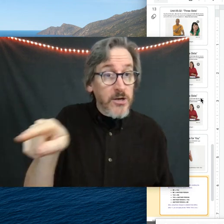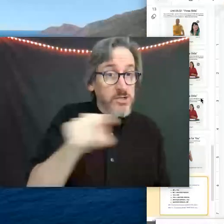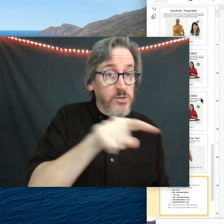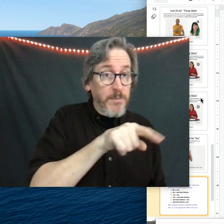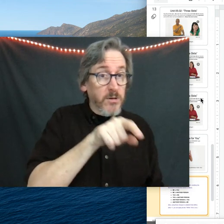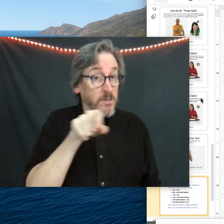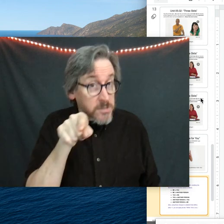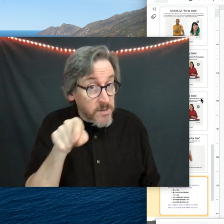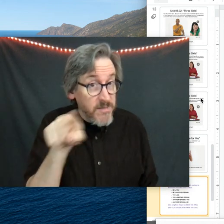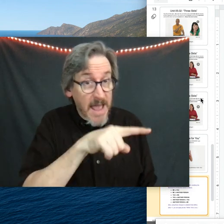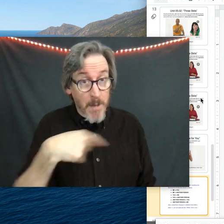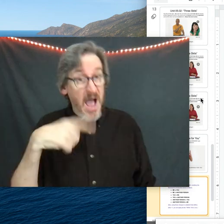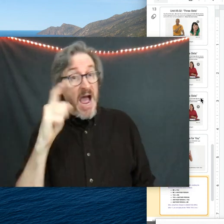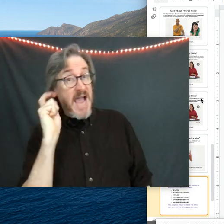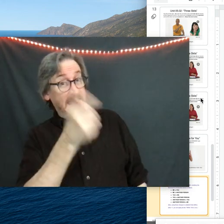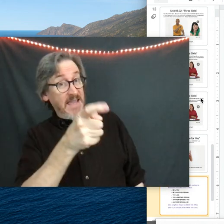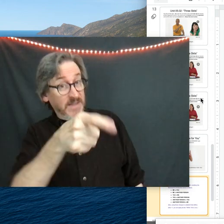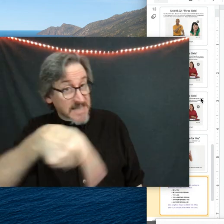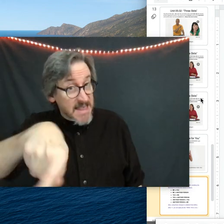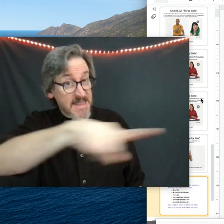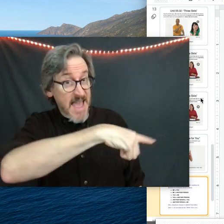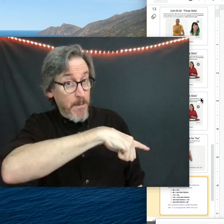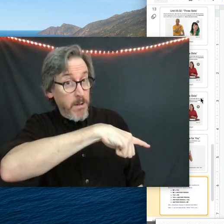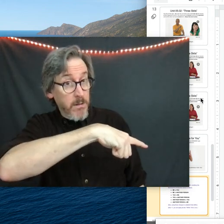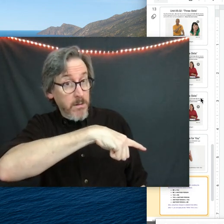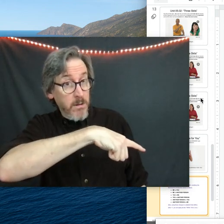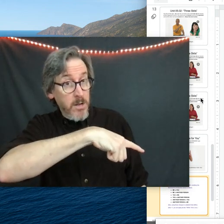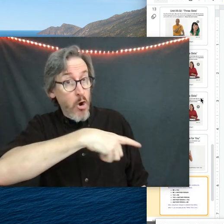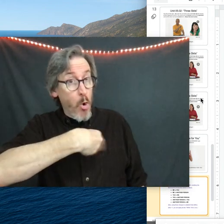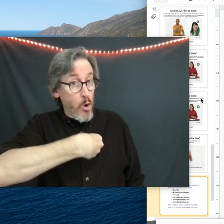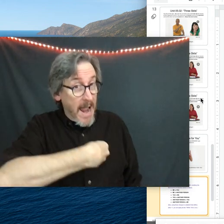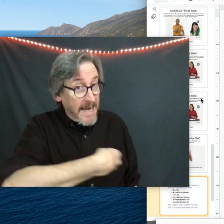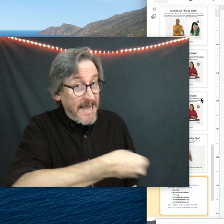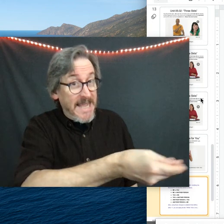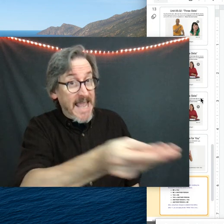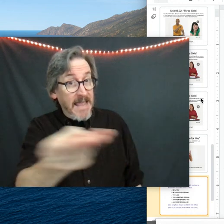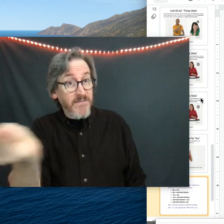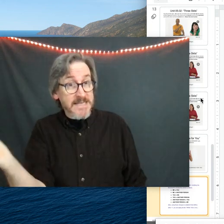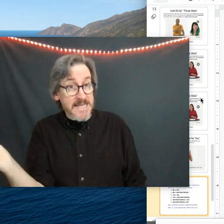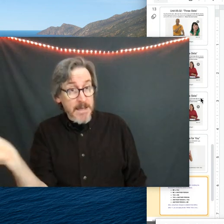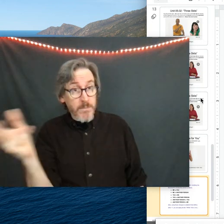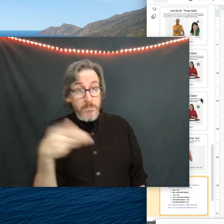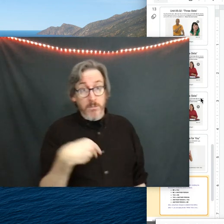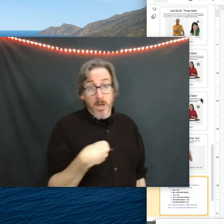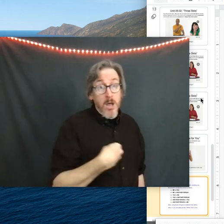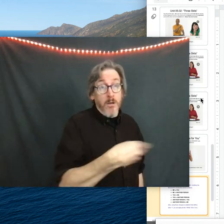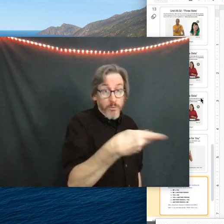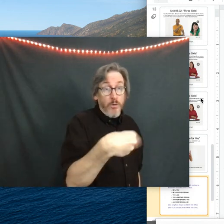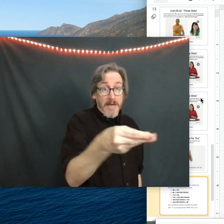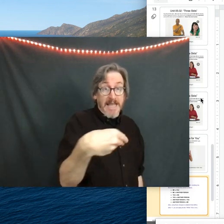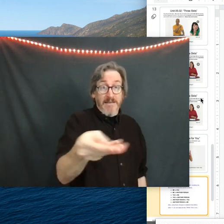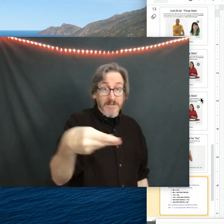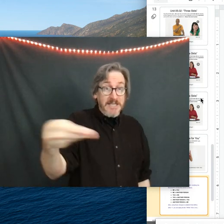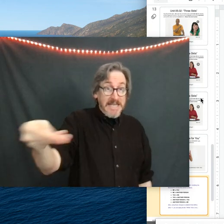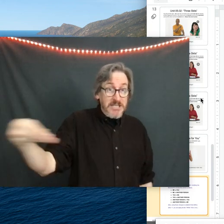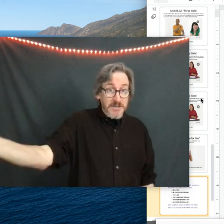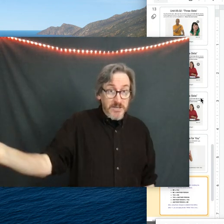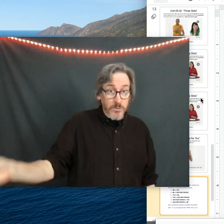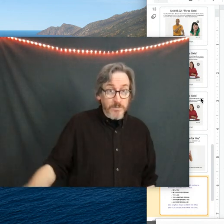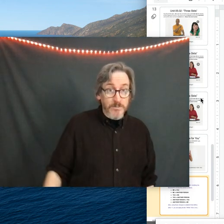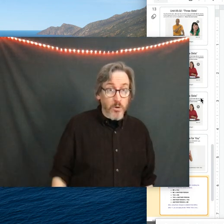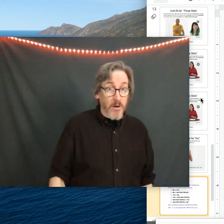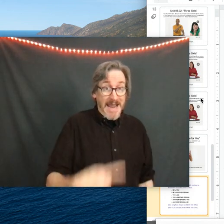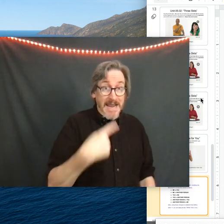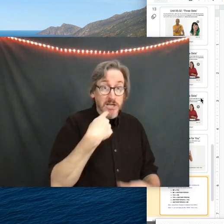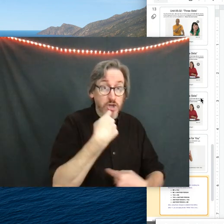This can also be plurals. Them. I gave it to them. Or I gave it to them. I gave it to each